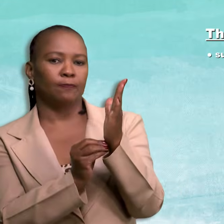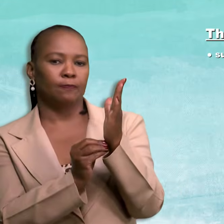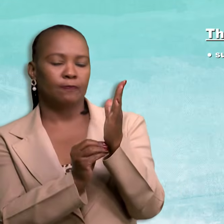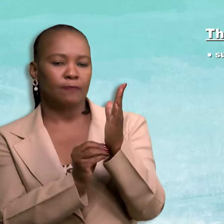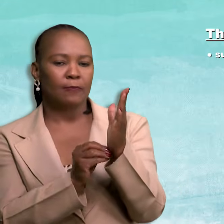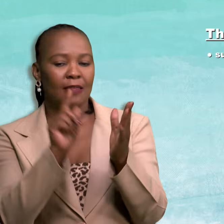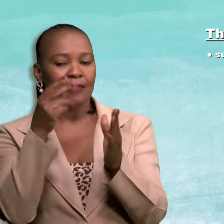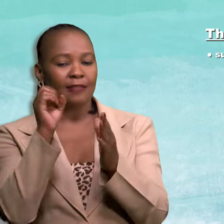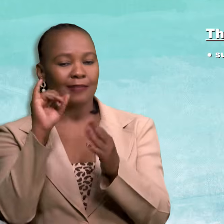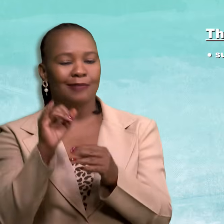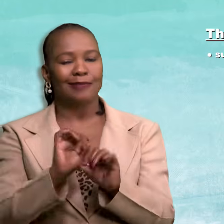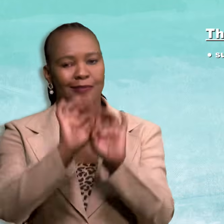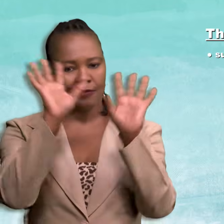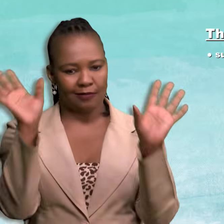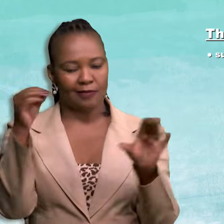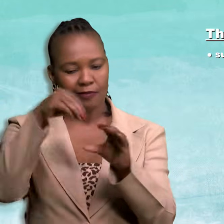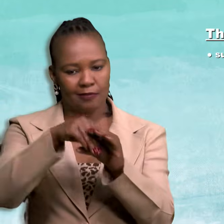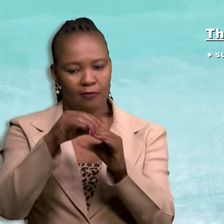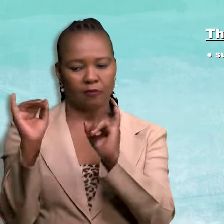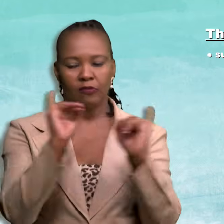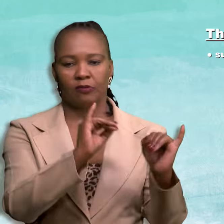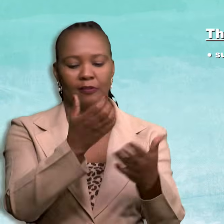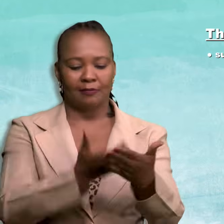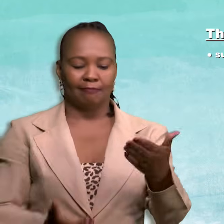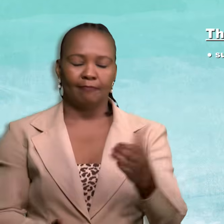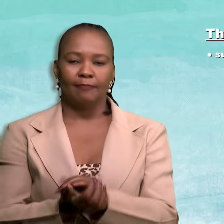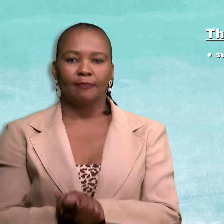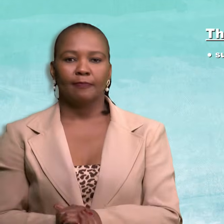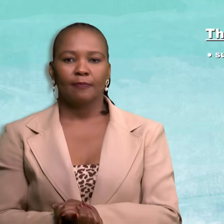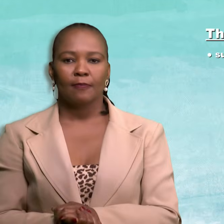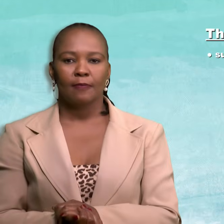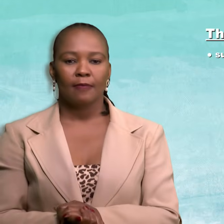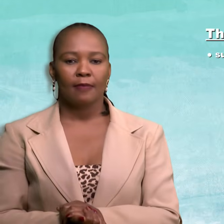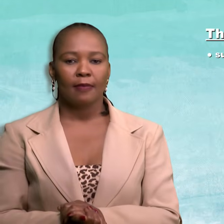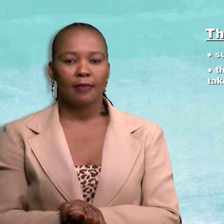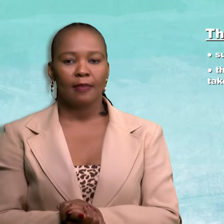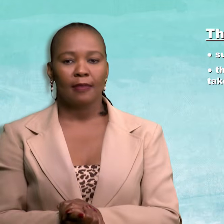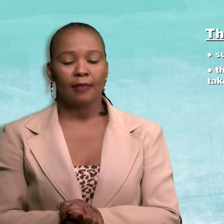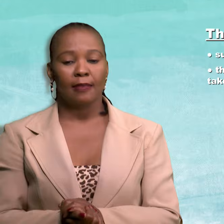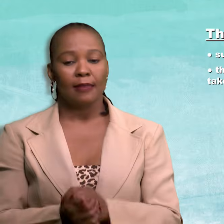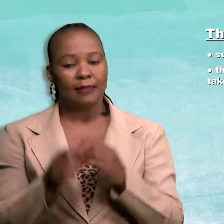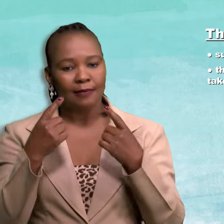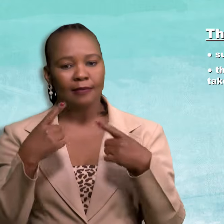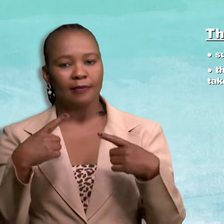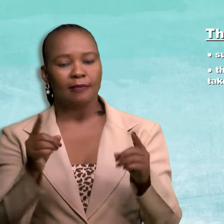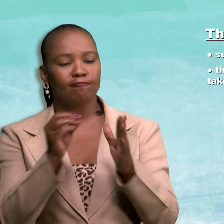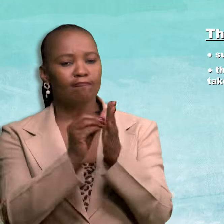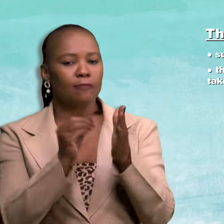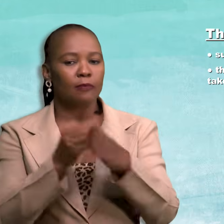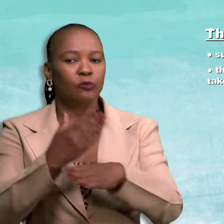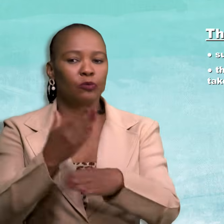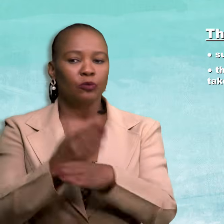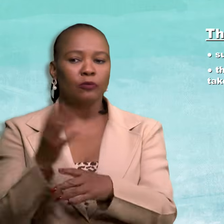thesis statement clearly in the introduction of your essay. The thesis statement should